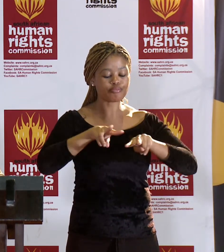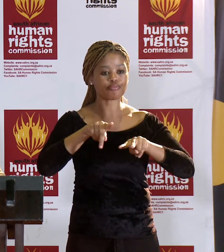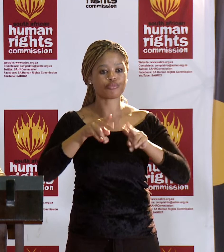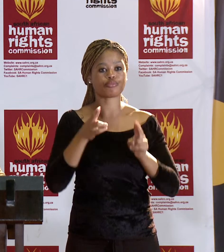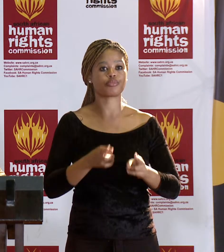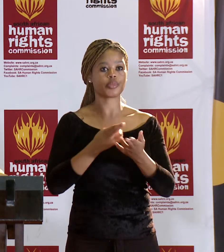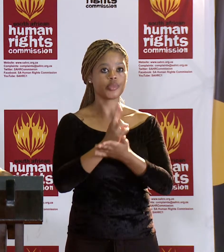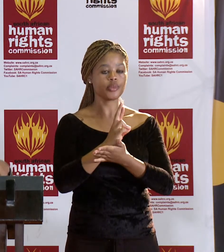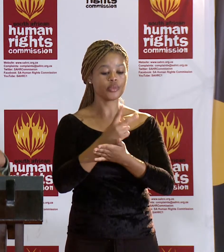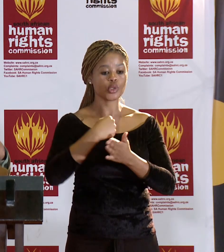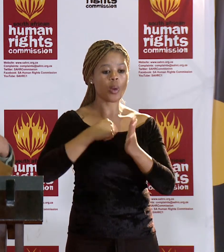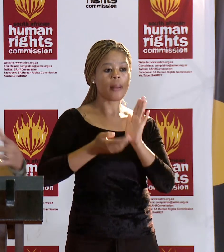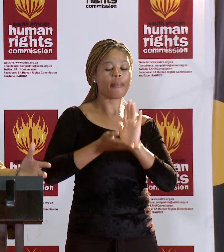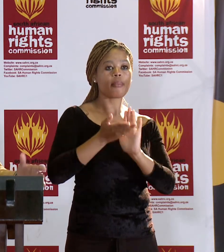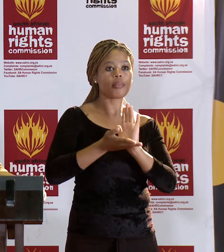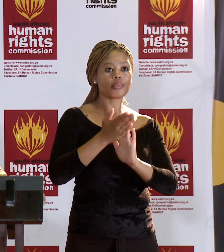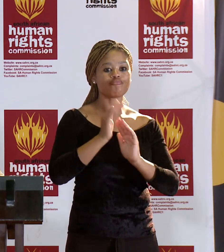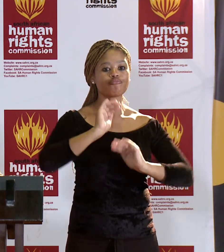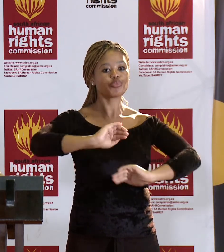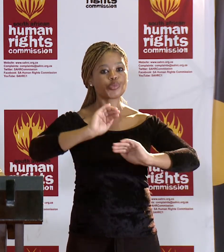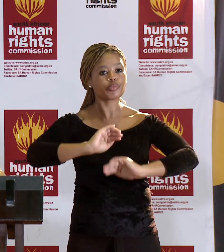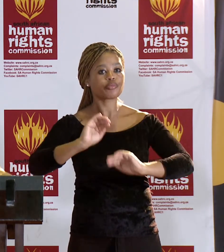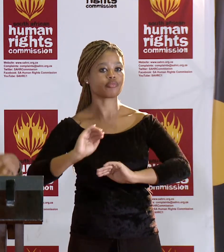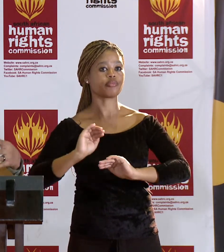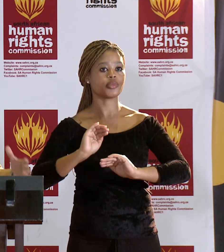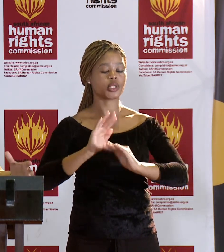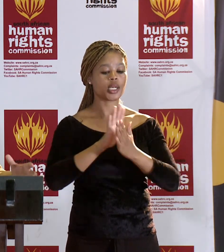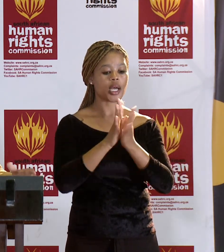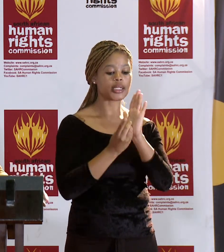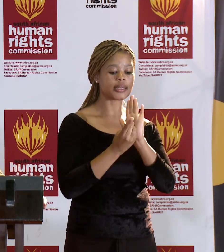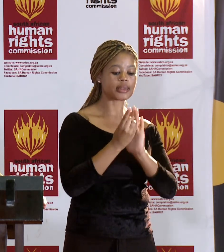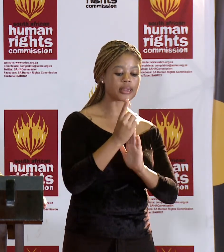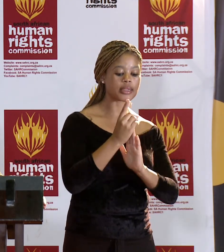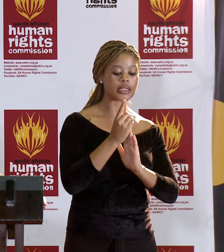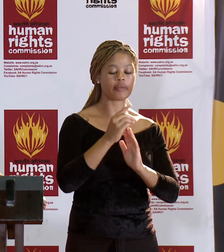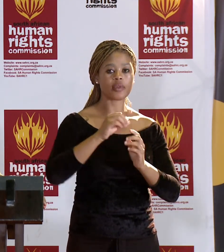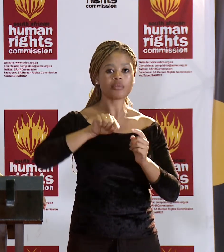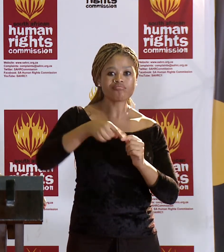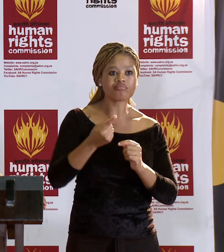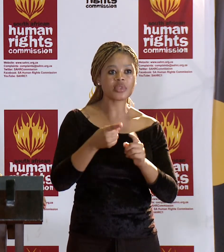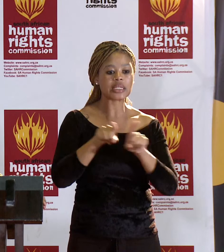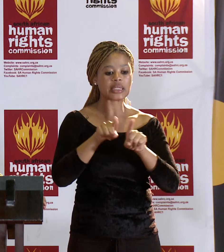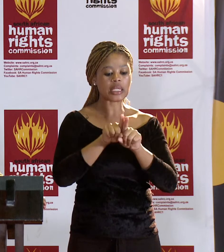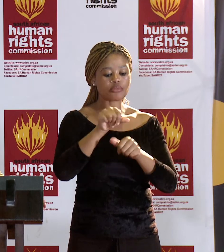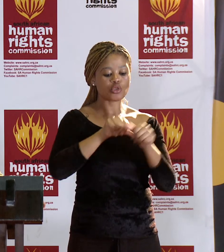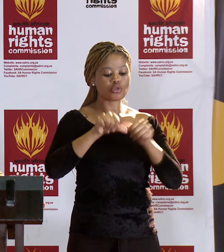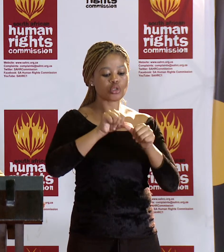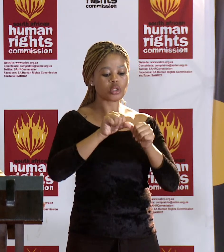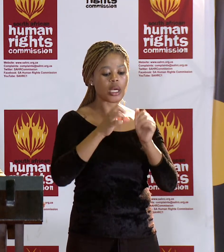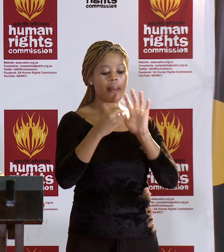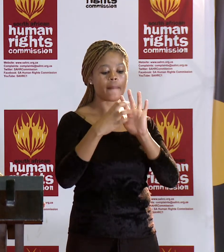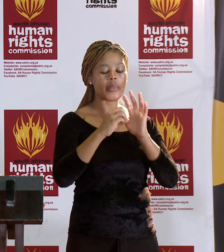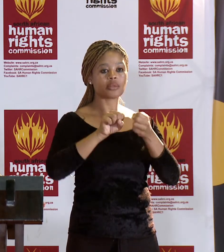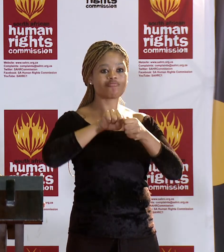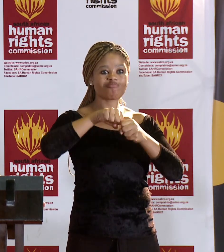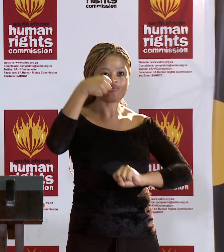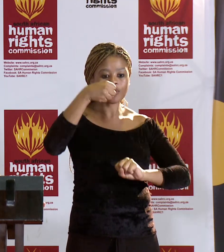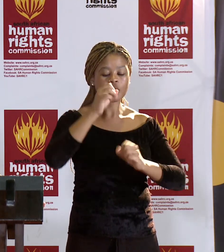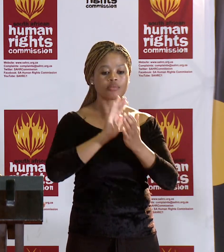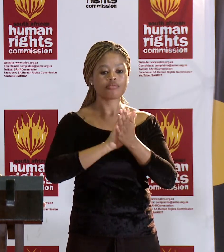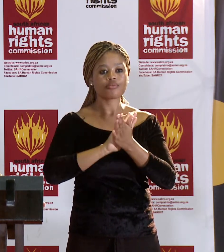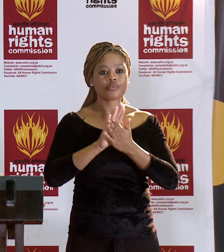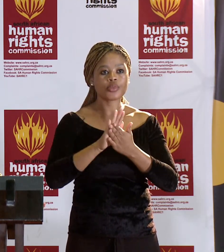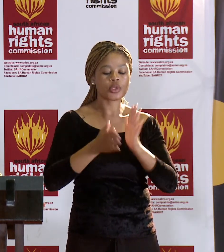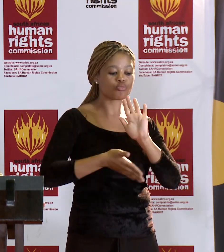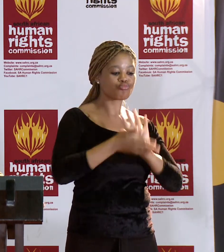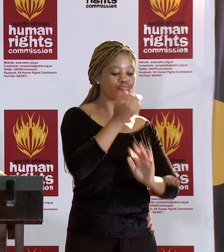rights. We promote by educating and developing materials such as the Social Media Charter. We protect by going